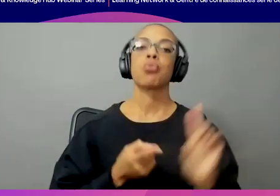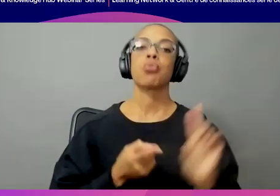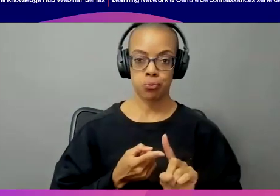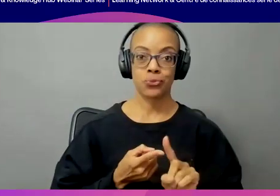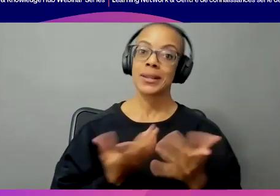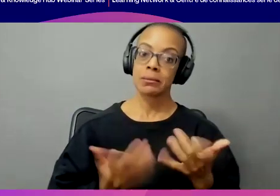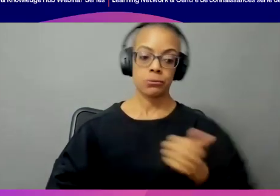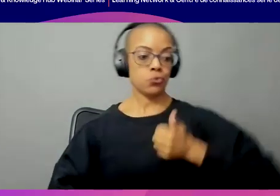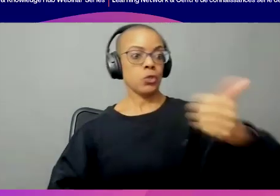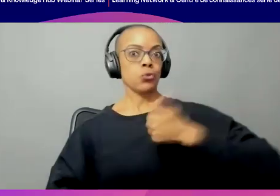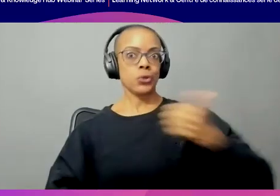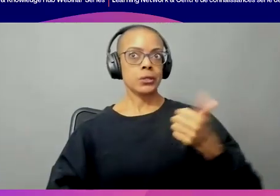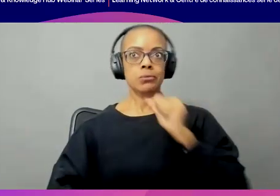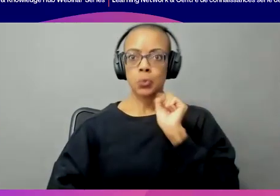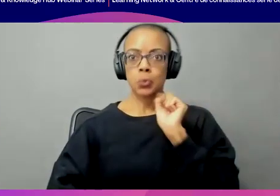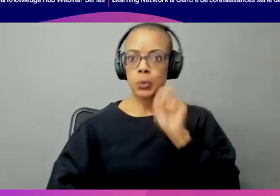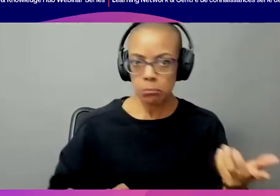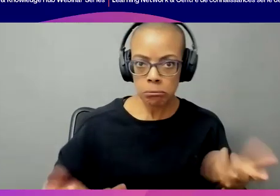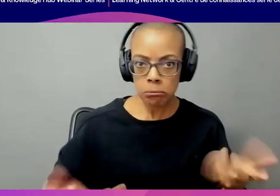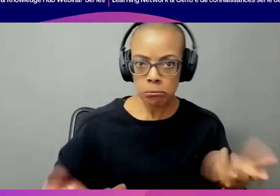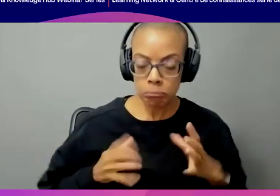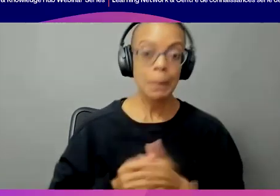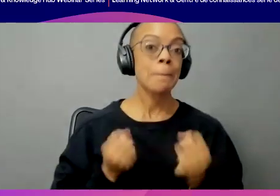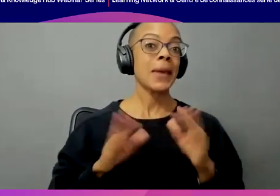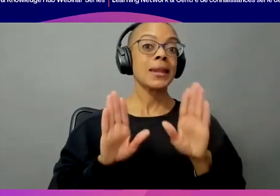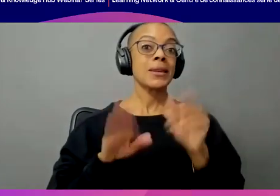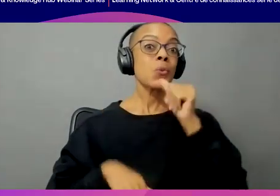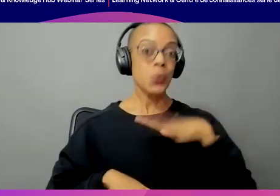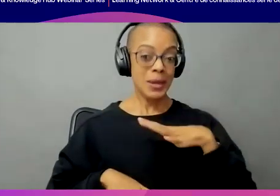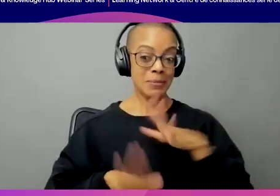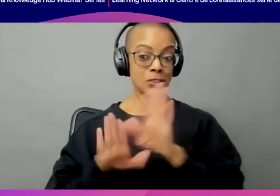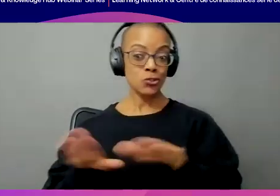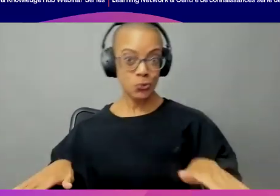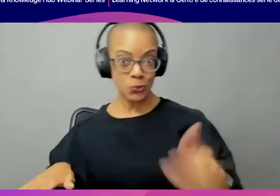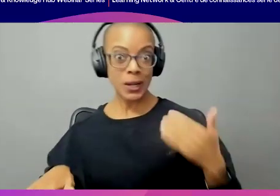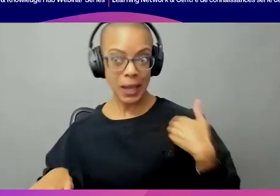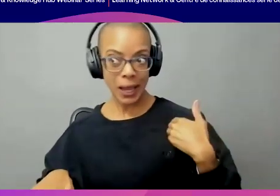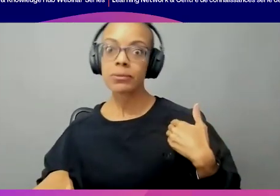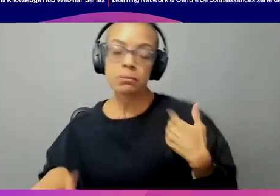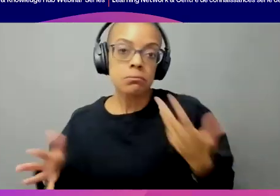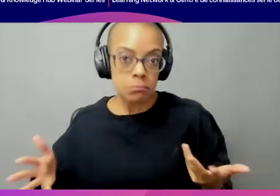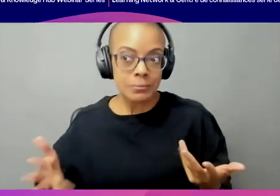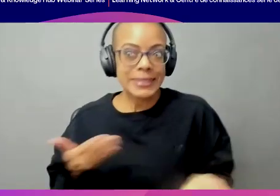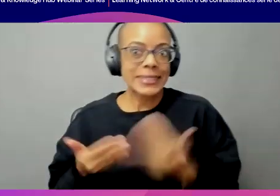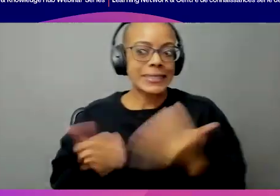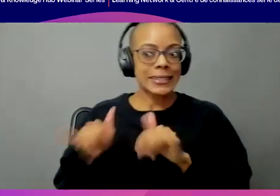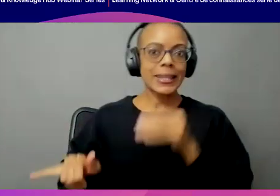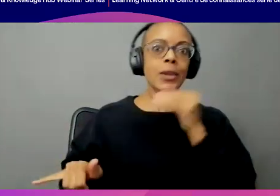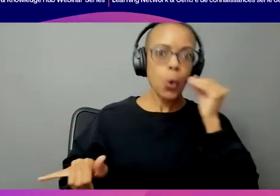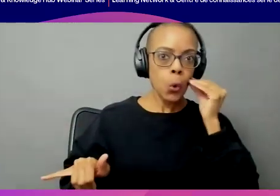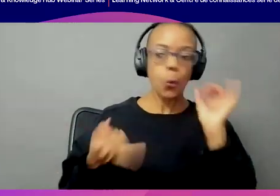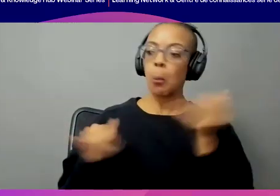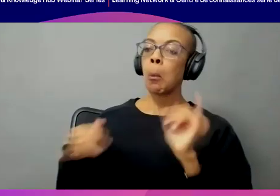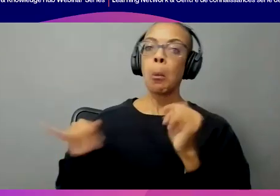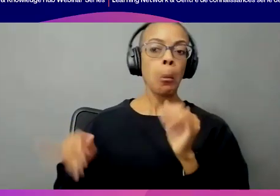transportation barriers. And a lot of the women who have children note clearly that it's easier for them if they do not